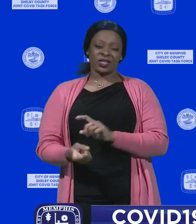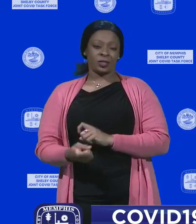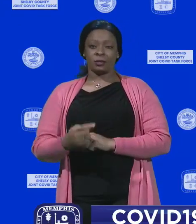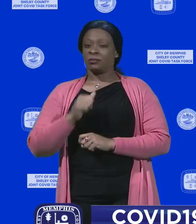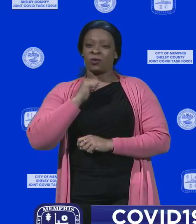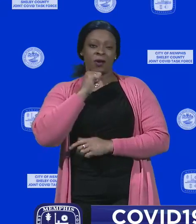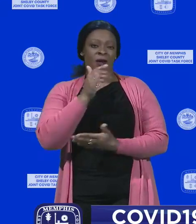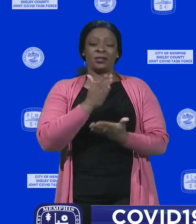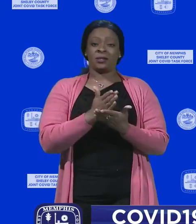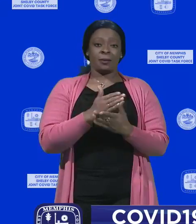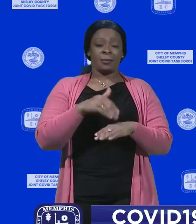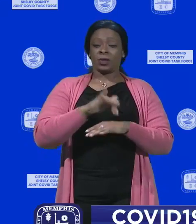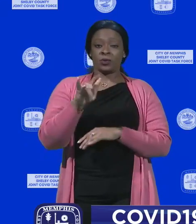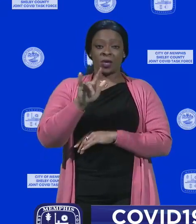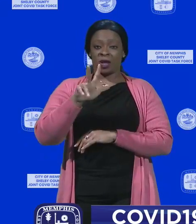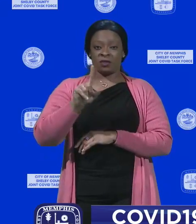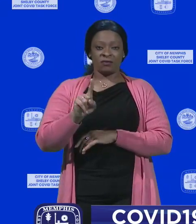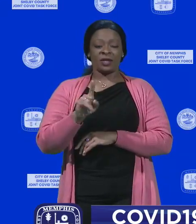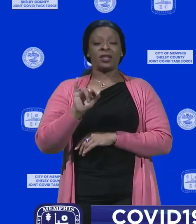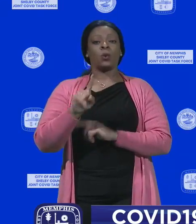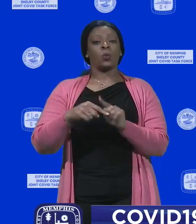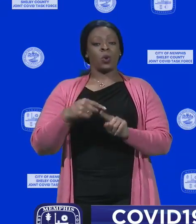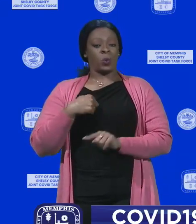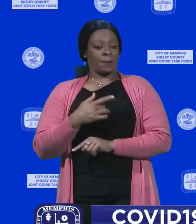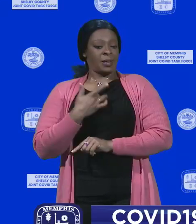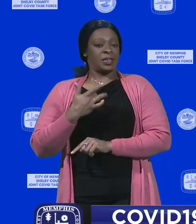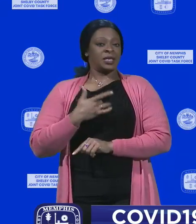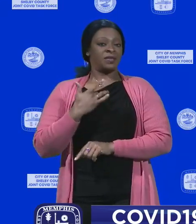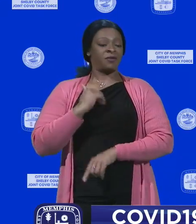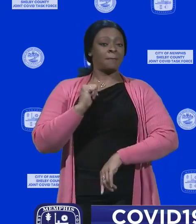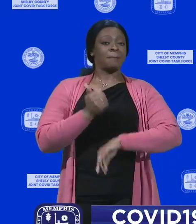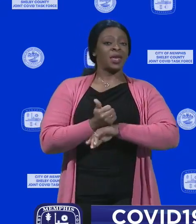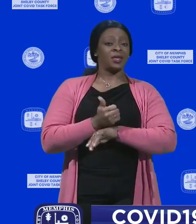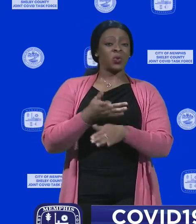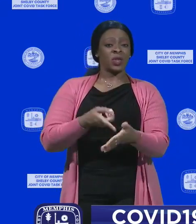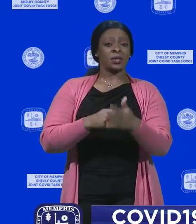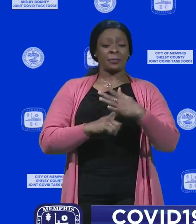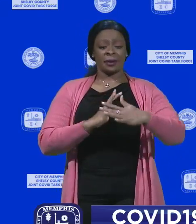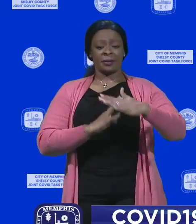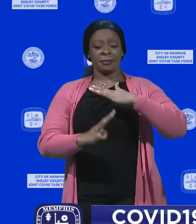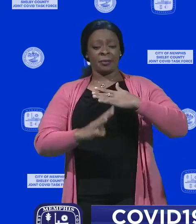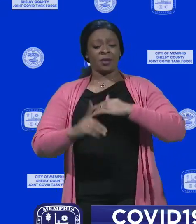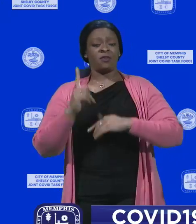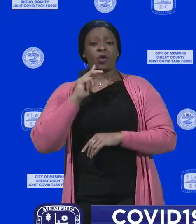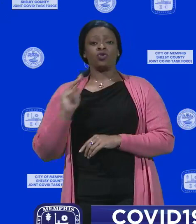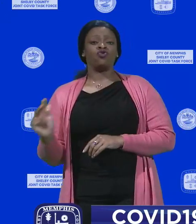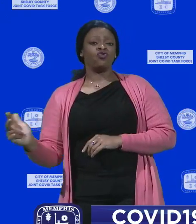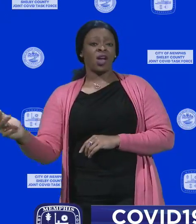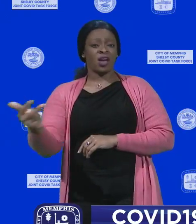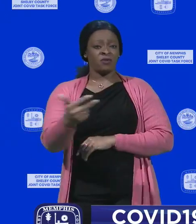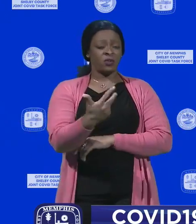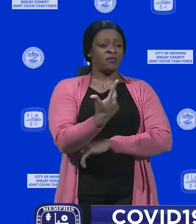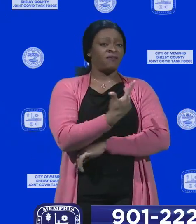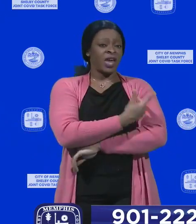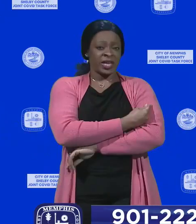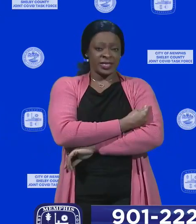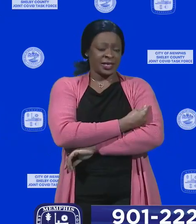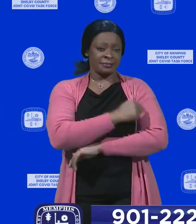stop at July 31st. That's just when we believe, based on the demand, that the demand for drive-through